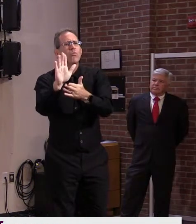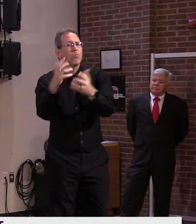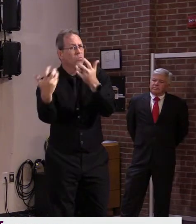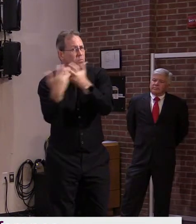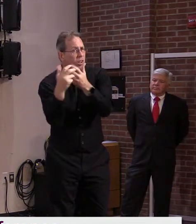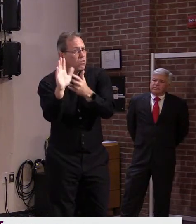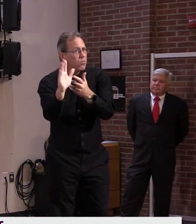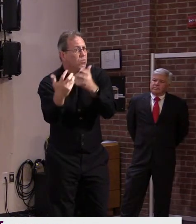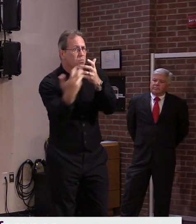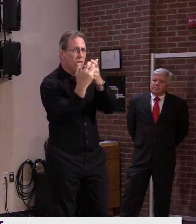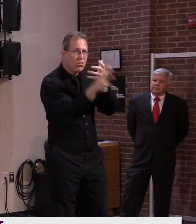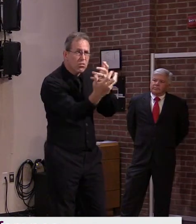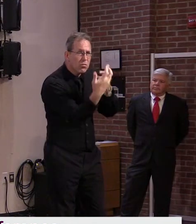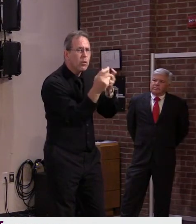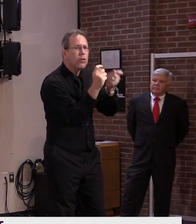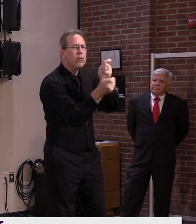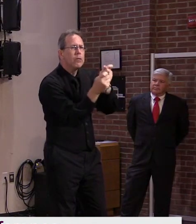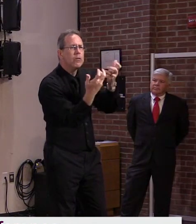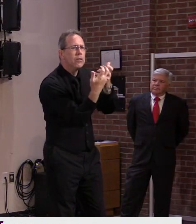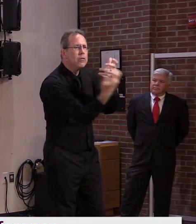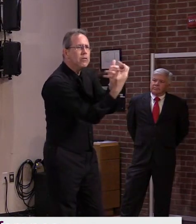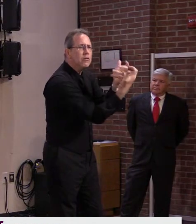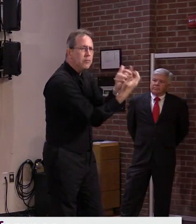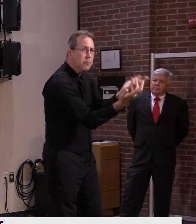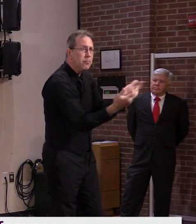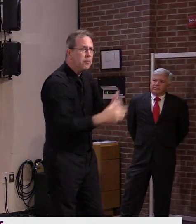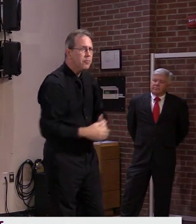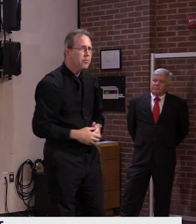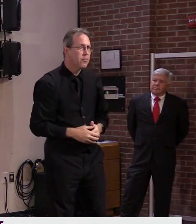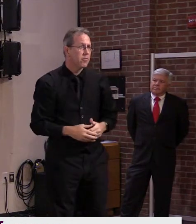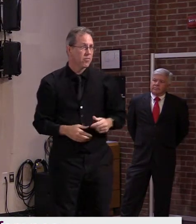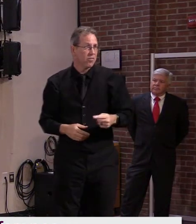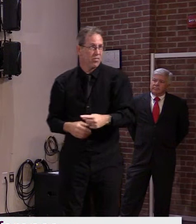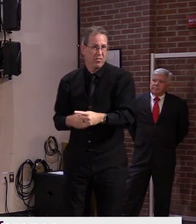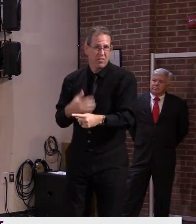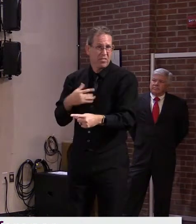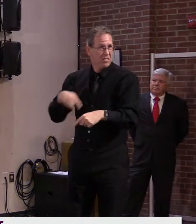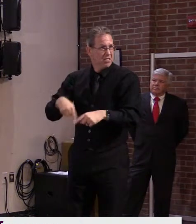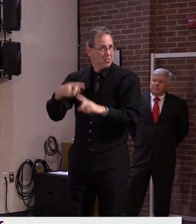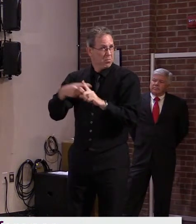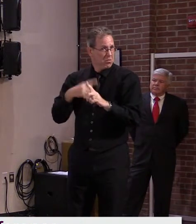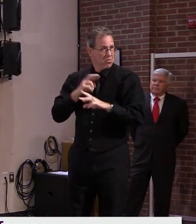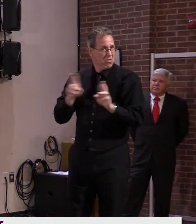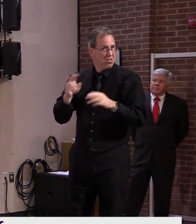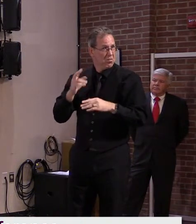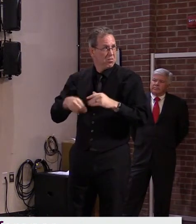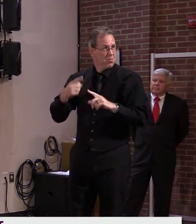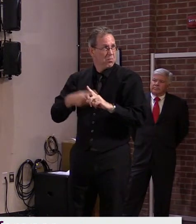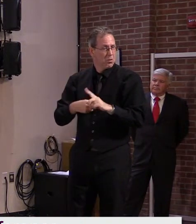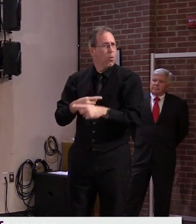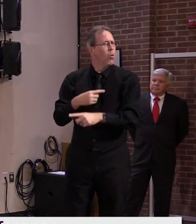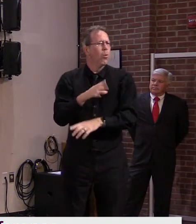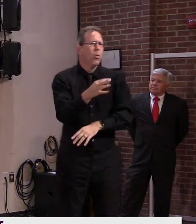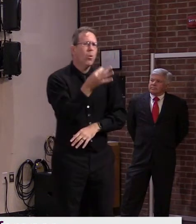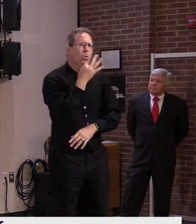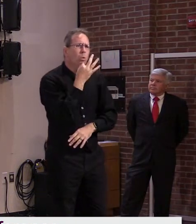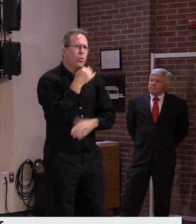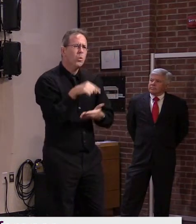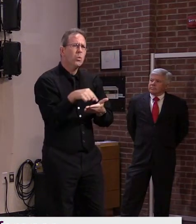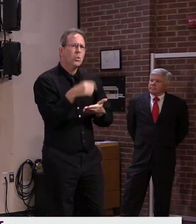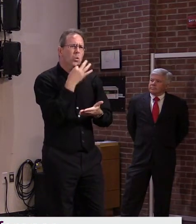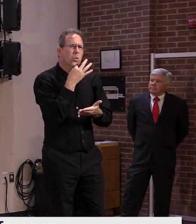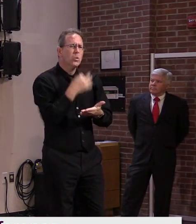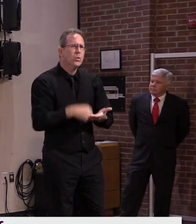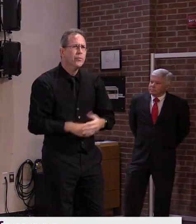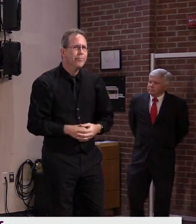Okay, so do you think sometime later this month it would be up and running? I'm hoping sooner than that, for sure. Okay. Great, that's all I